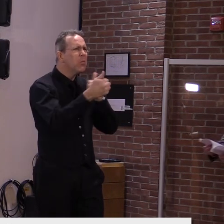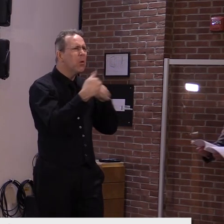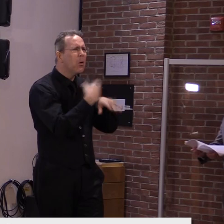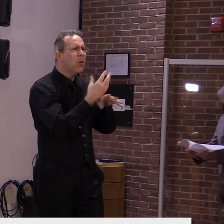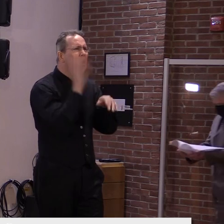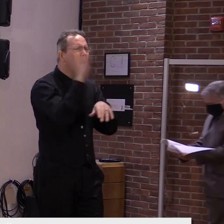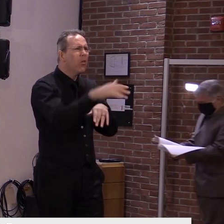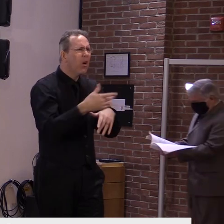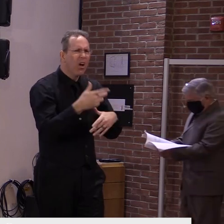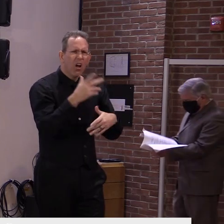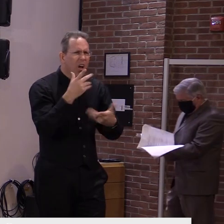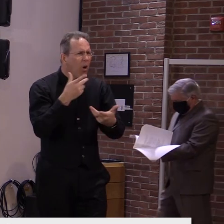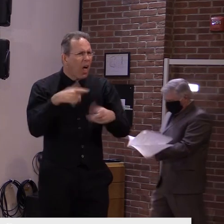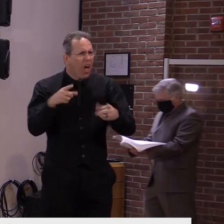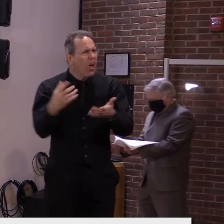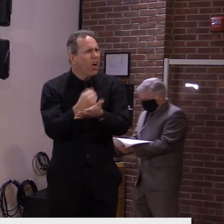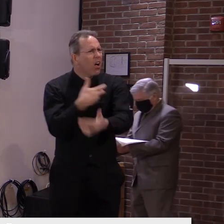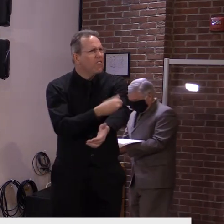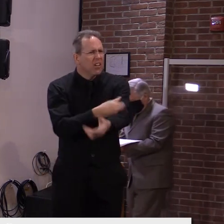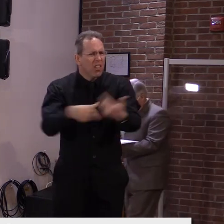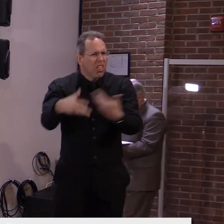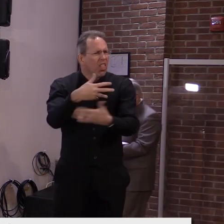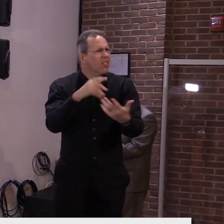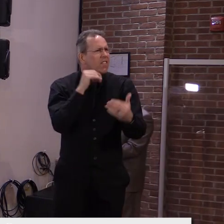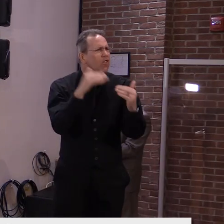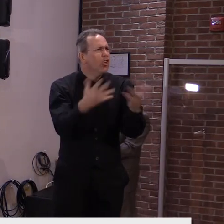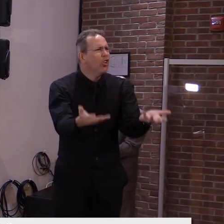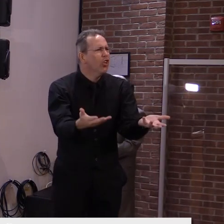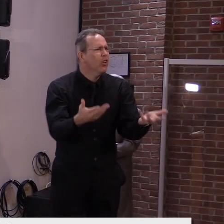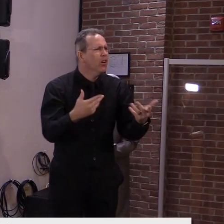vaccine clinics? And are other school districts doing this?